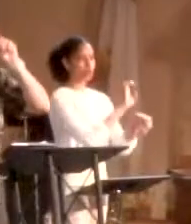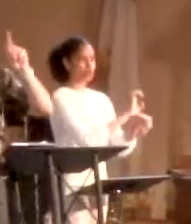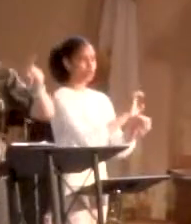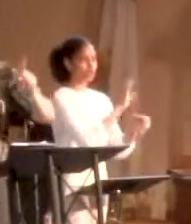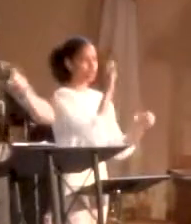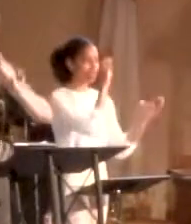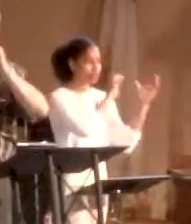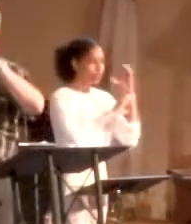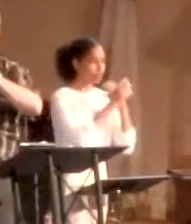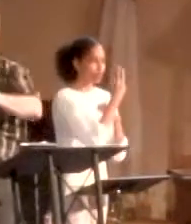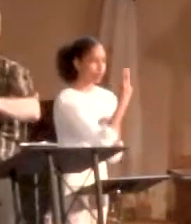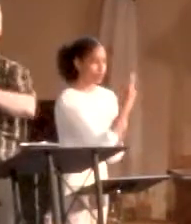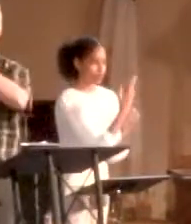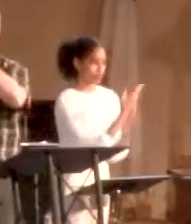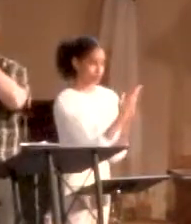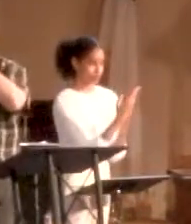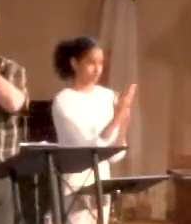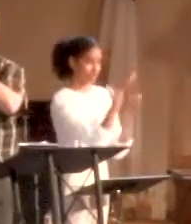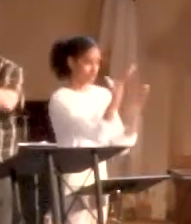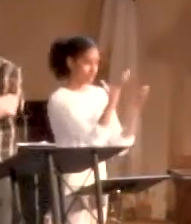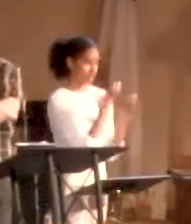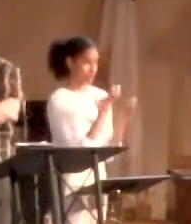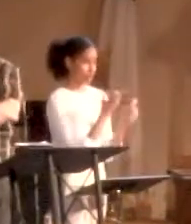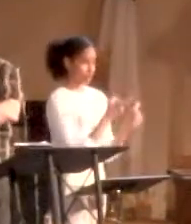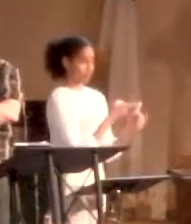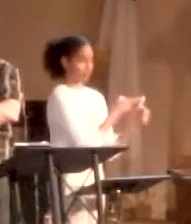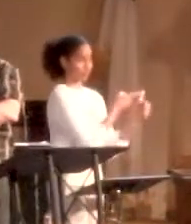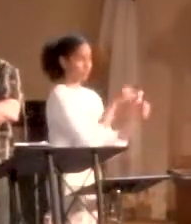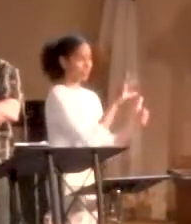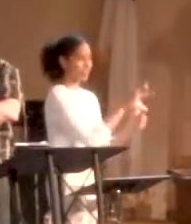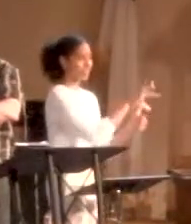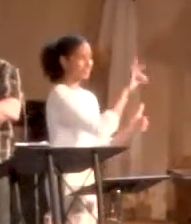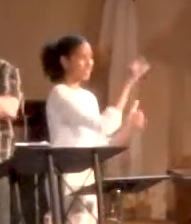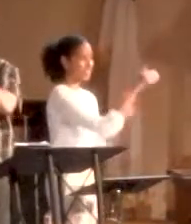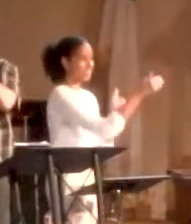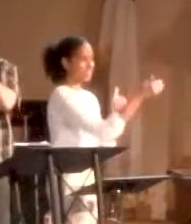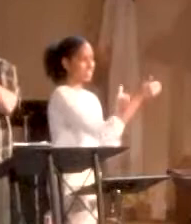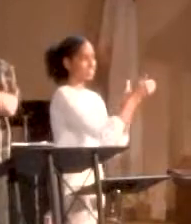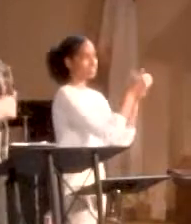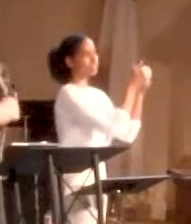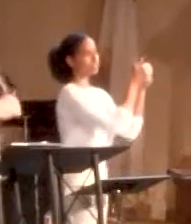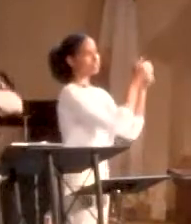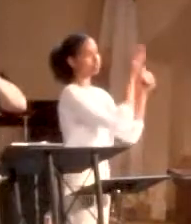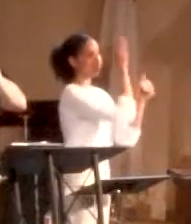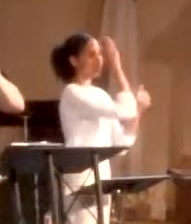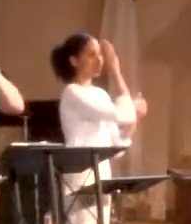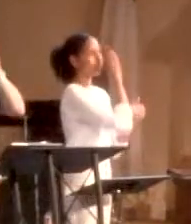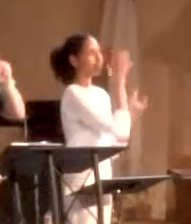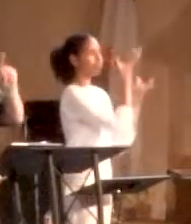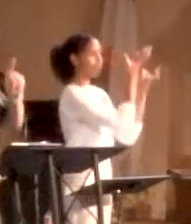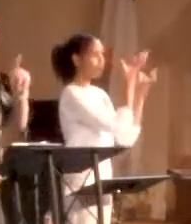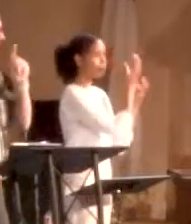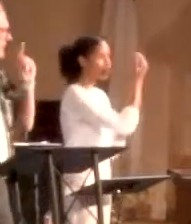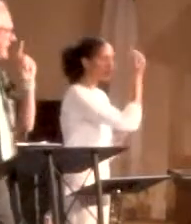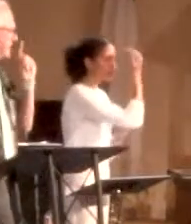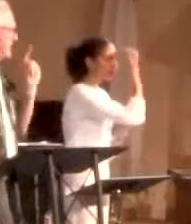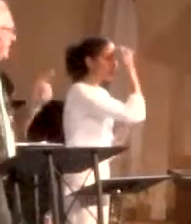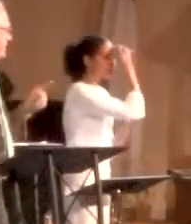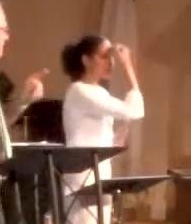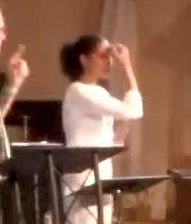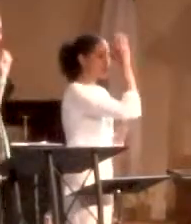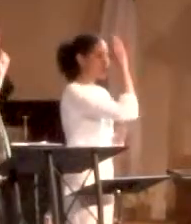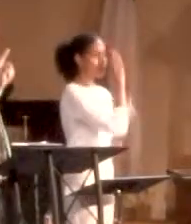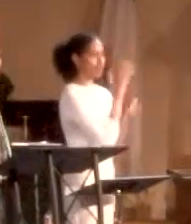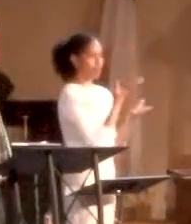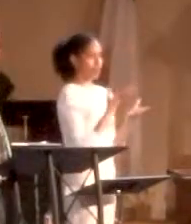to sense the nearness of God. They want to know, kind of have that